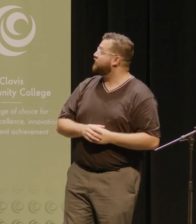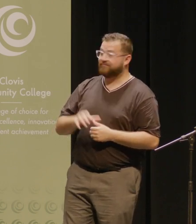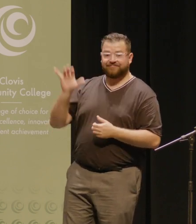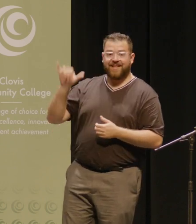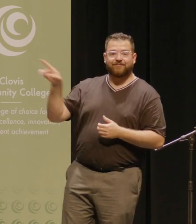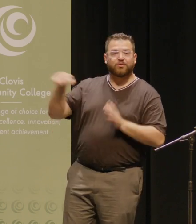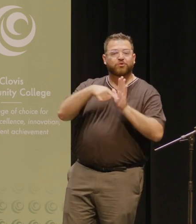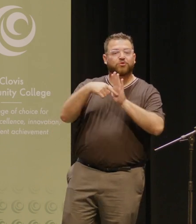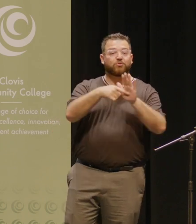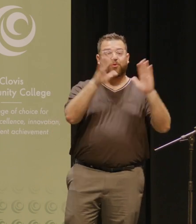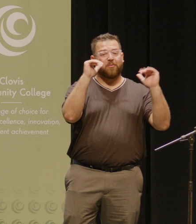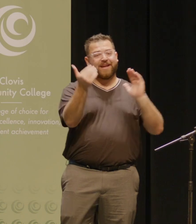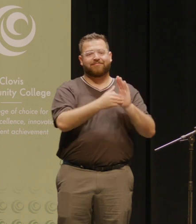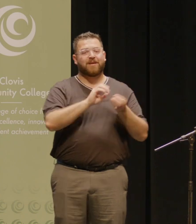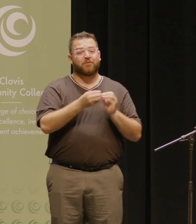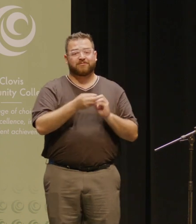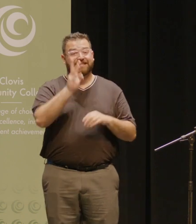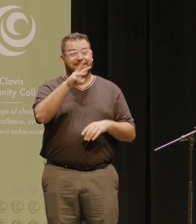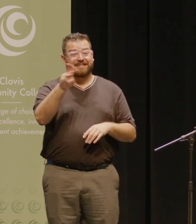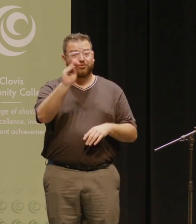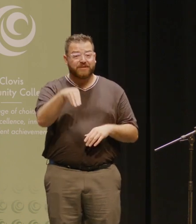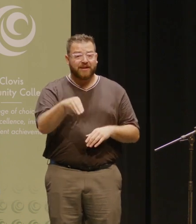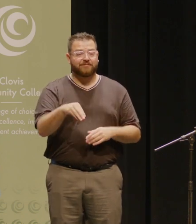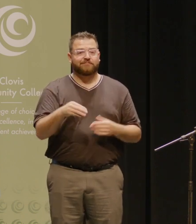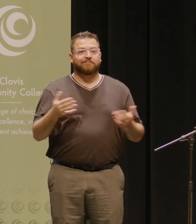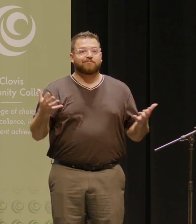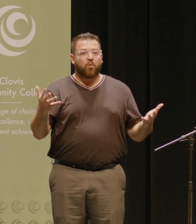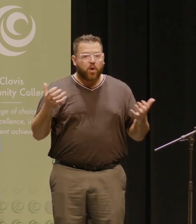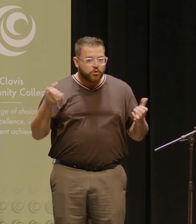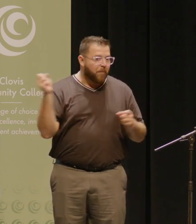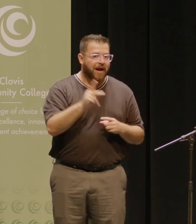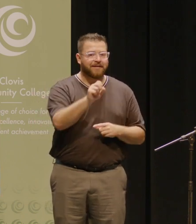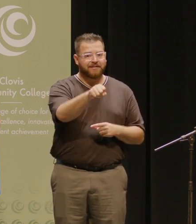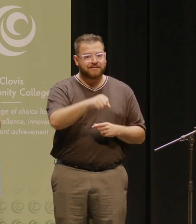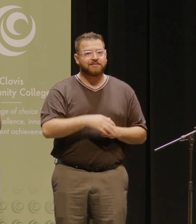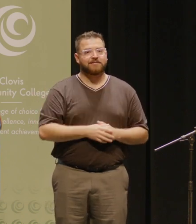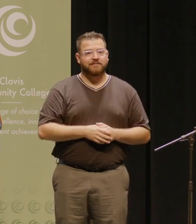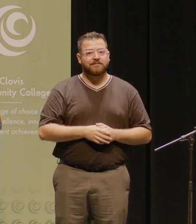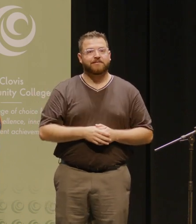The number says it all. 66% say yes.